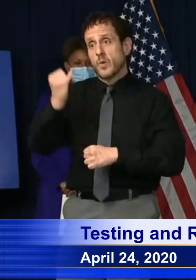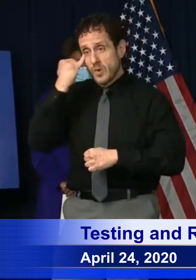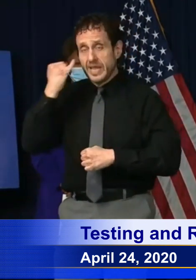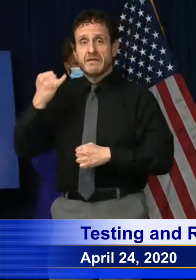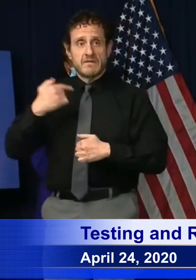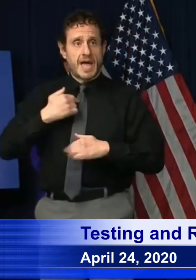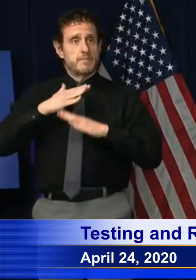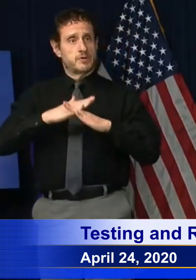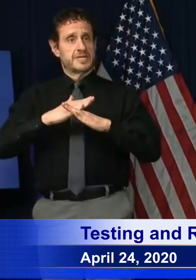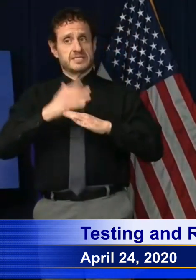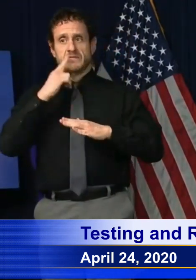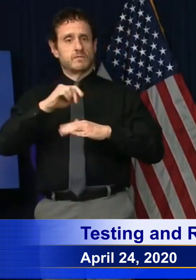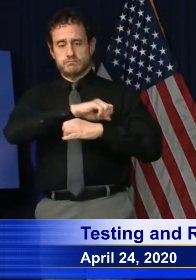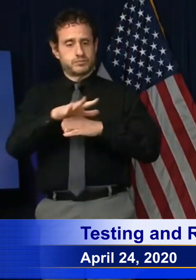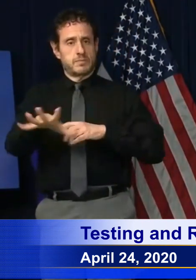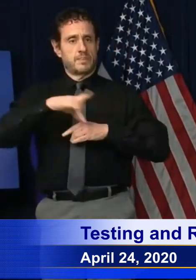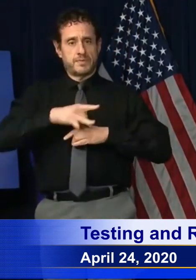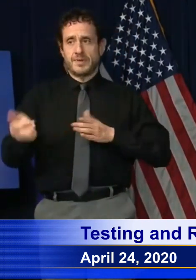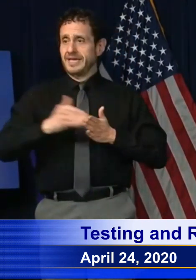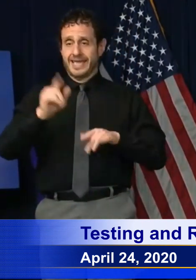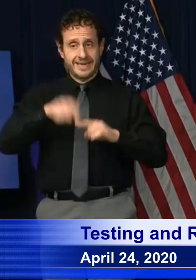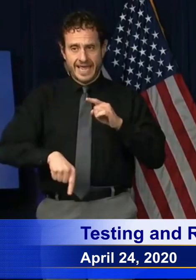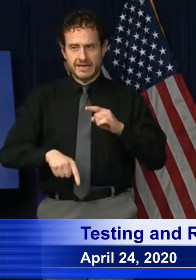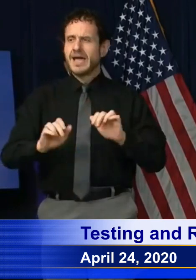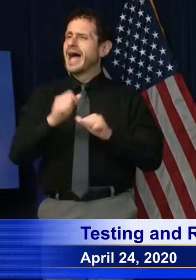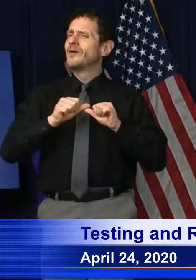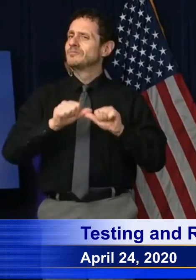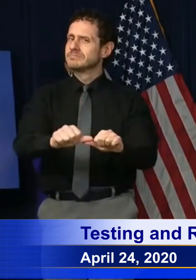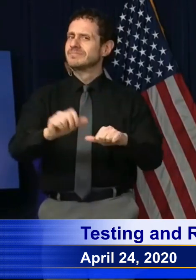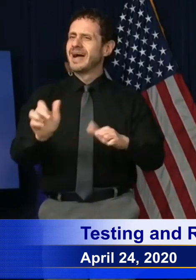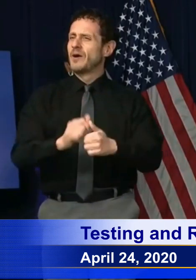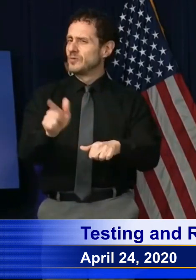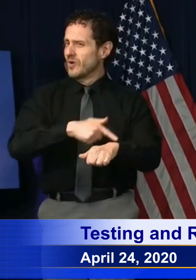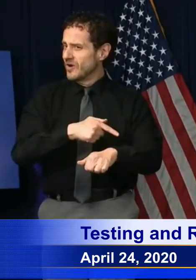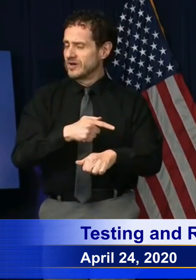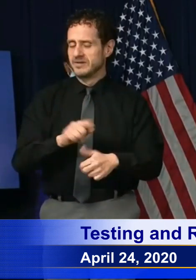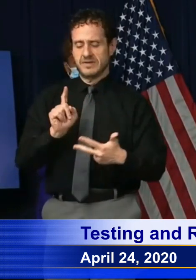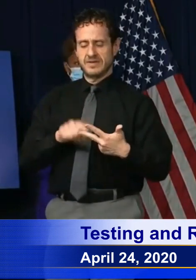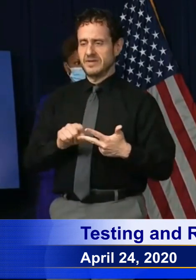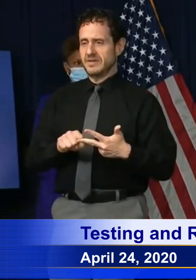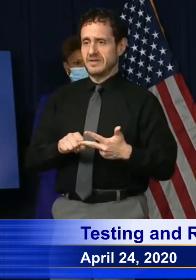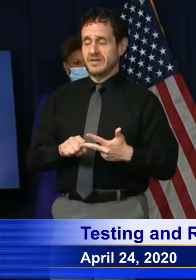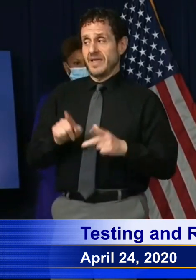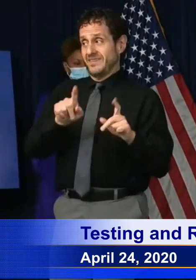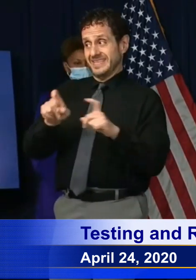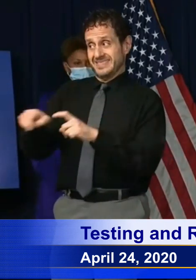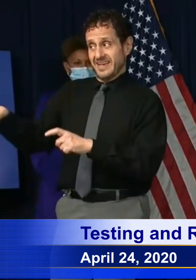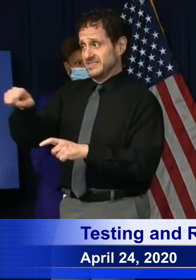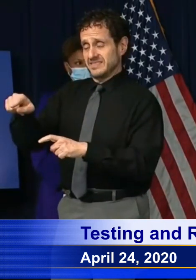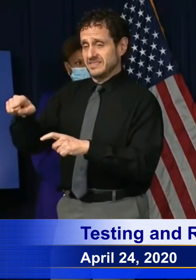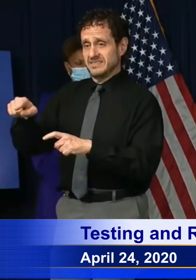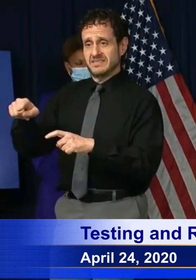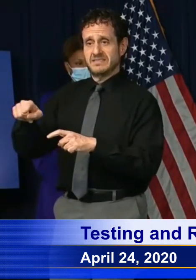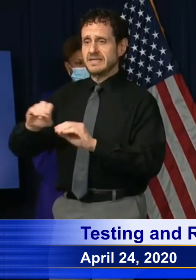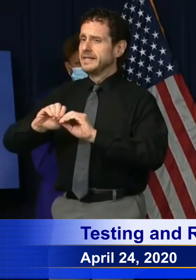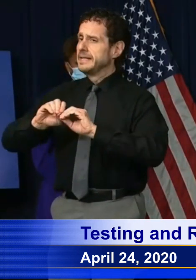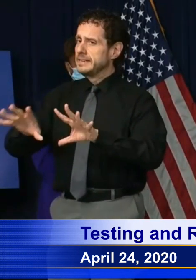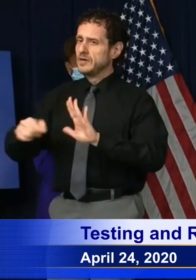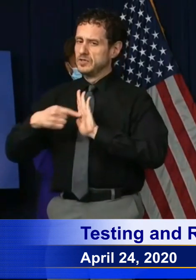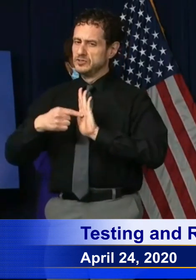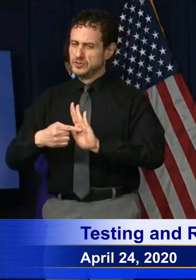would immunity last? Third, it's not yet confirmed that these tests are able to